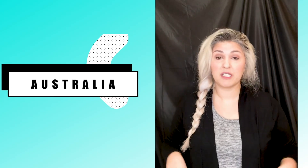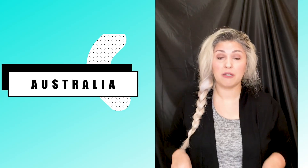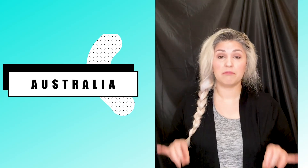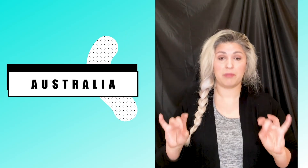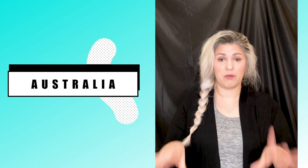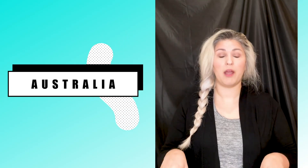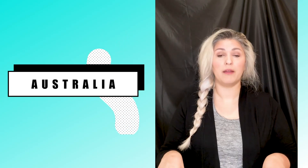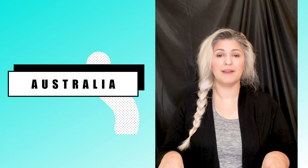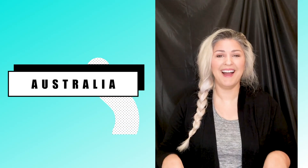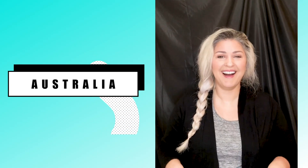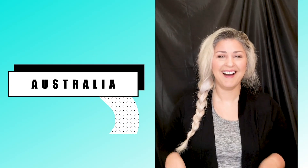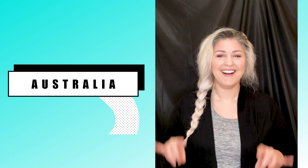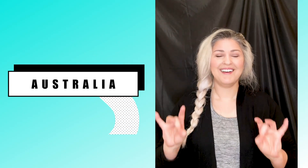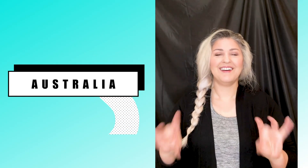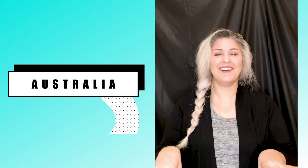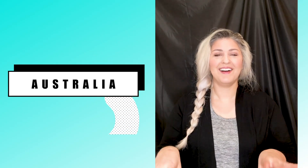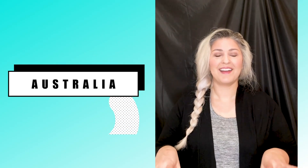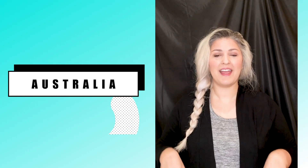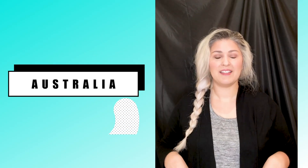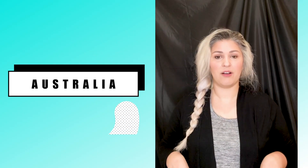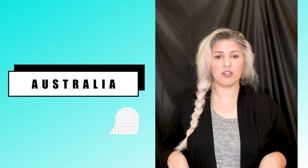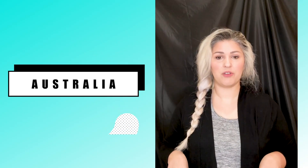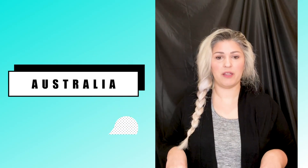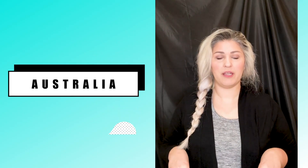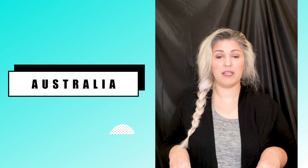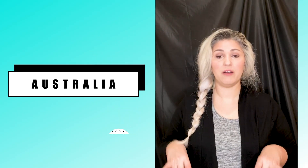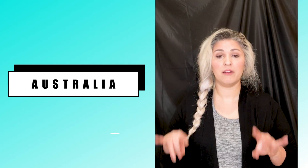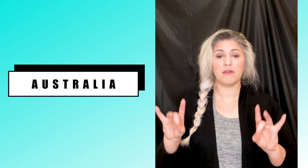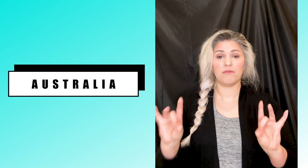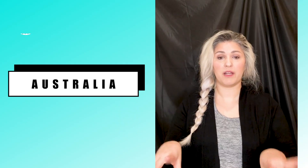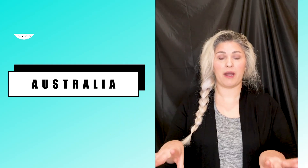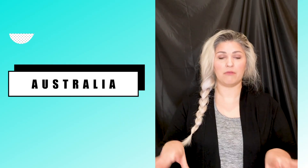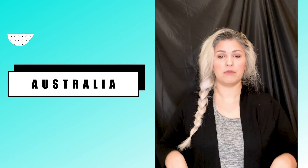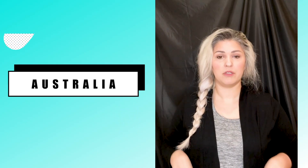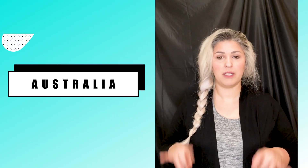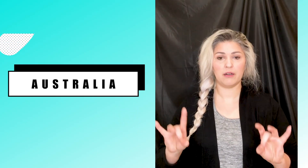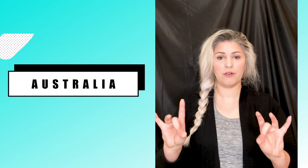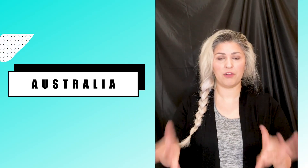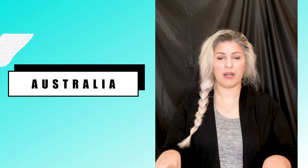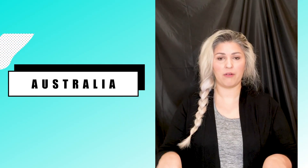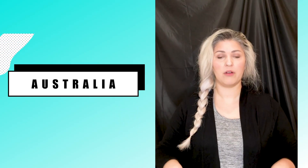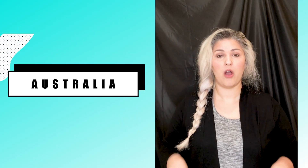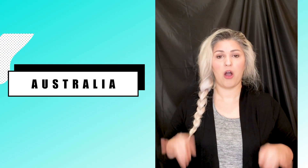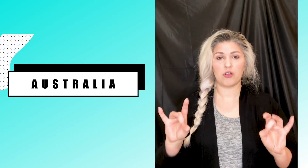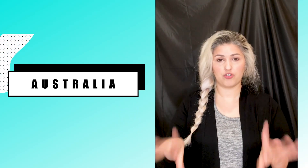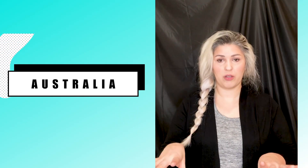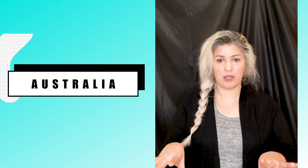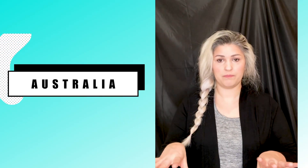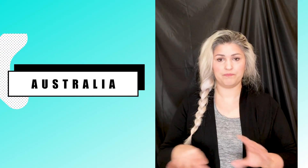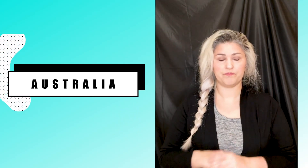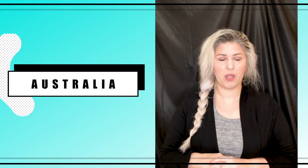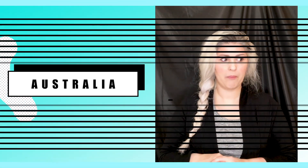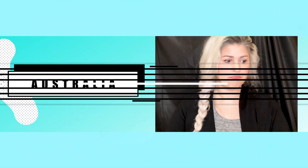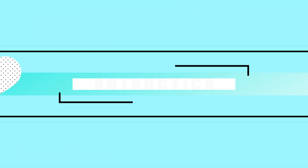I don't see it, but okay. Okay, so Australia. Here, flick it out. Here, flick it out.